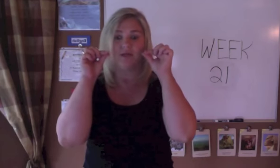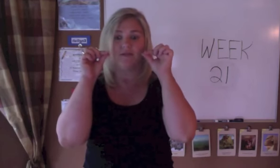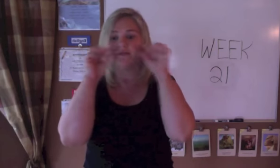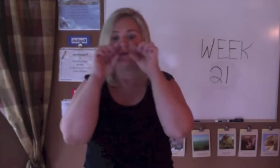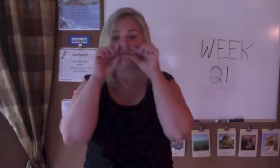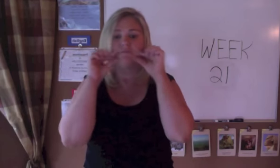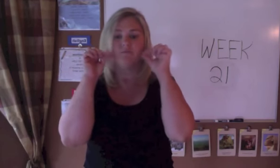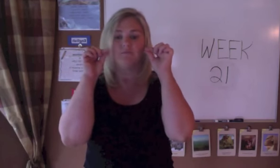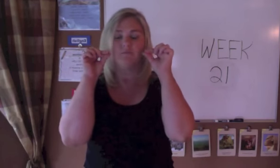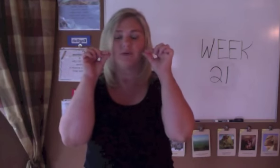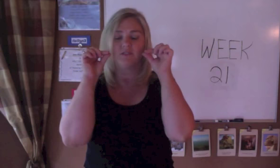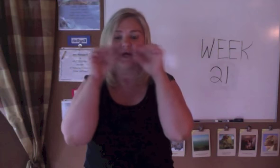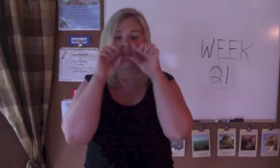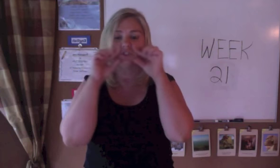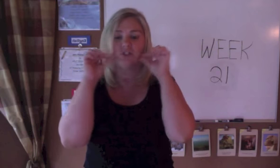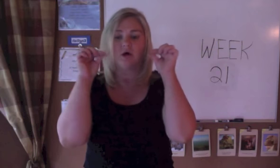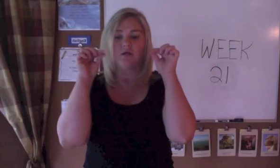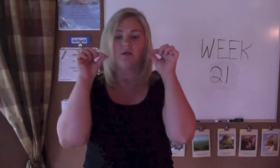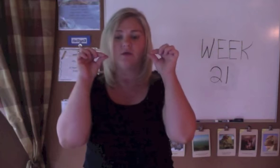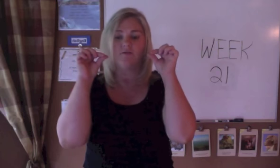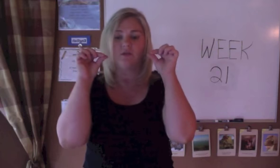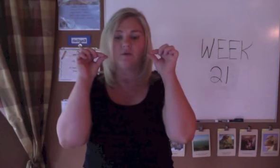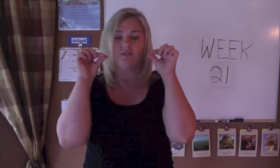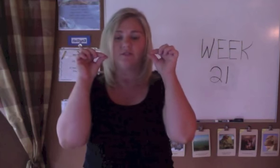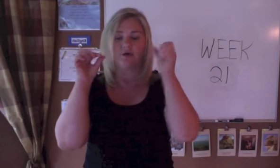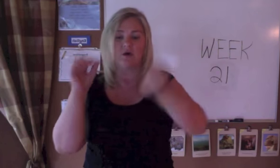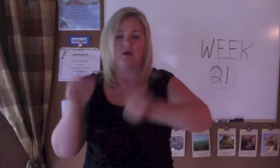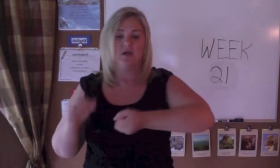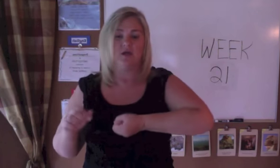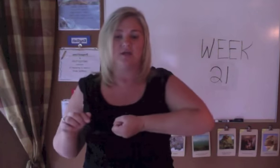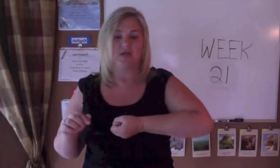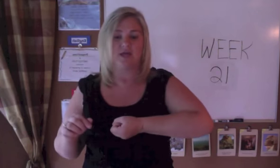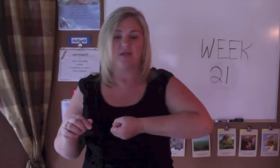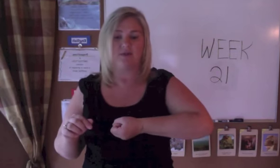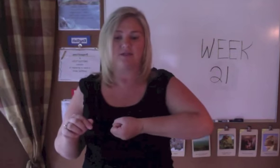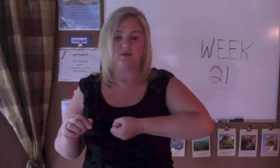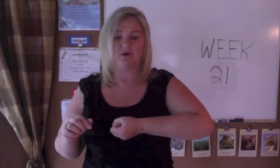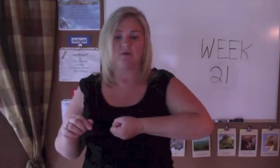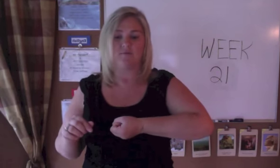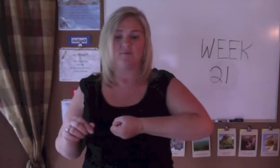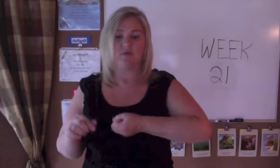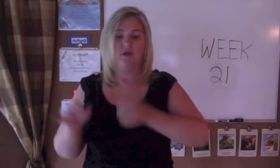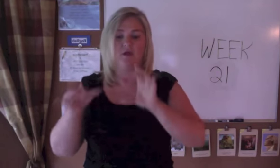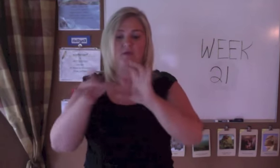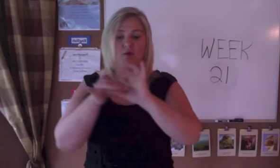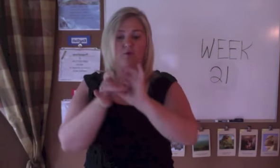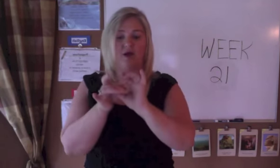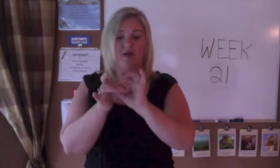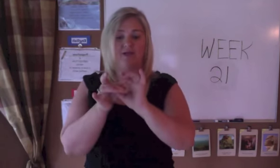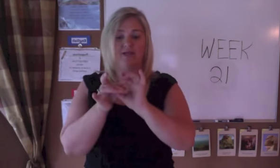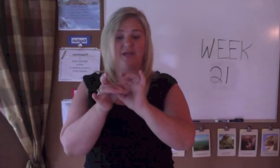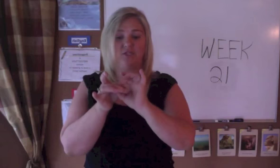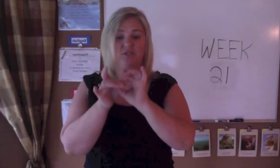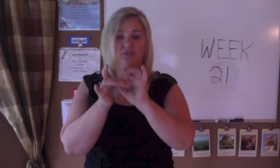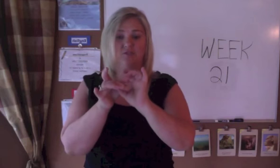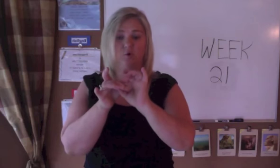of his mustache. Stalin of the USSR and the Katyn Massacre. The United Nations